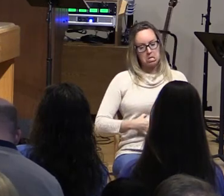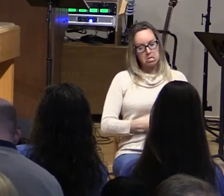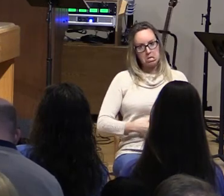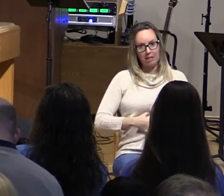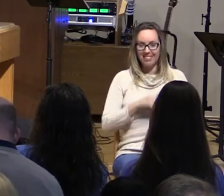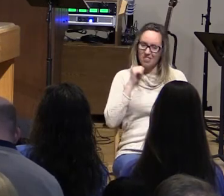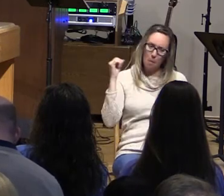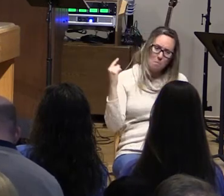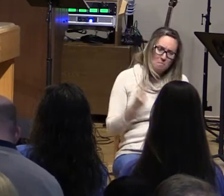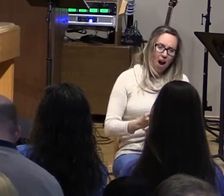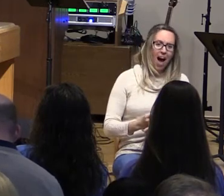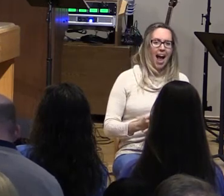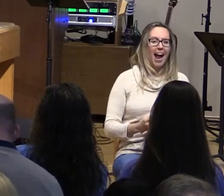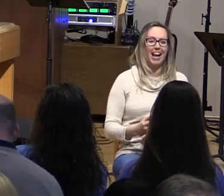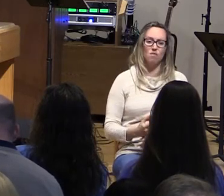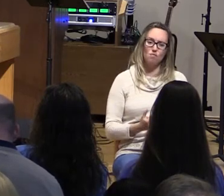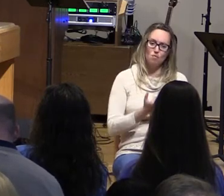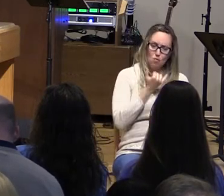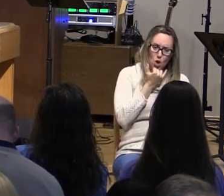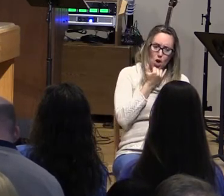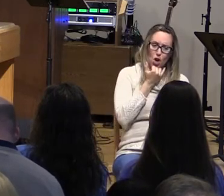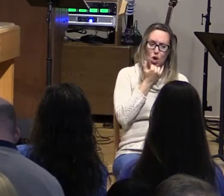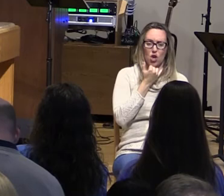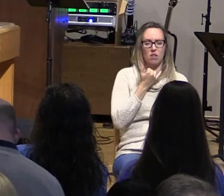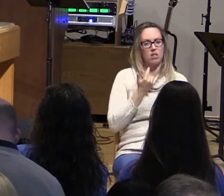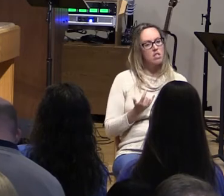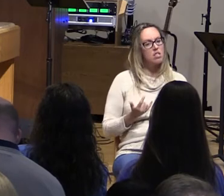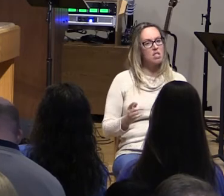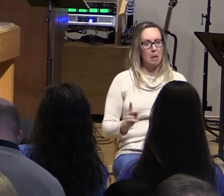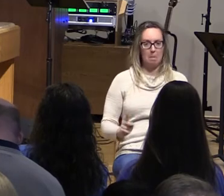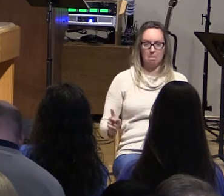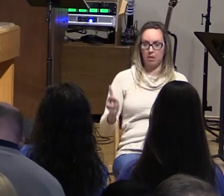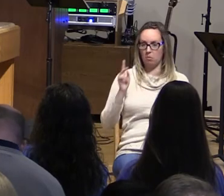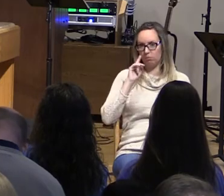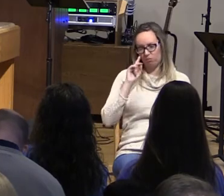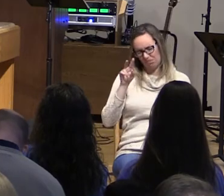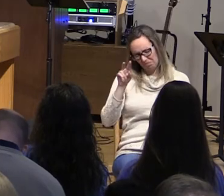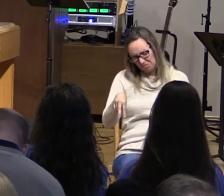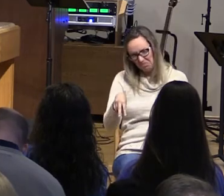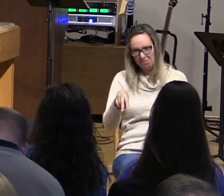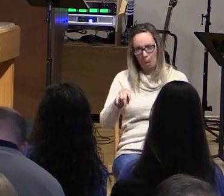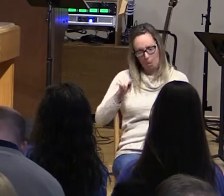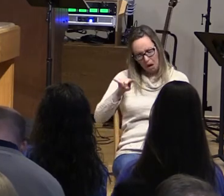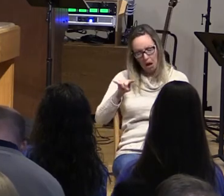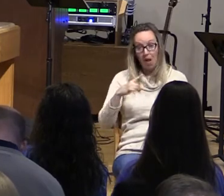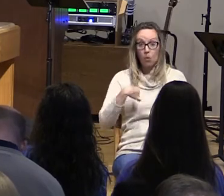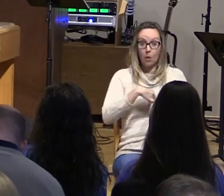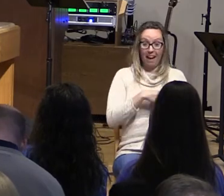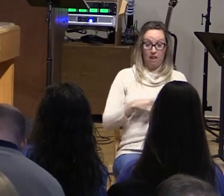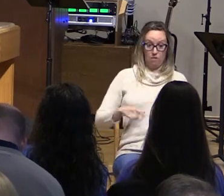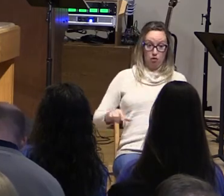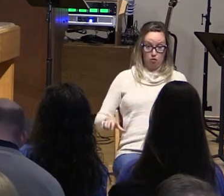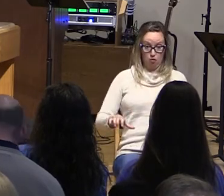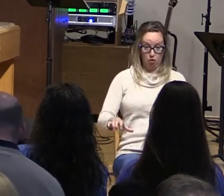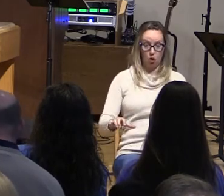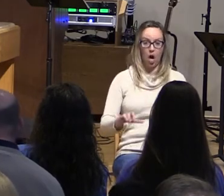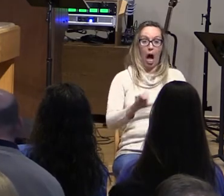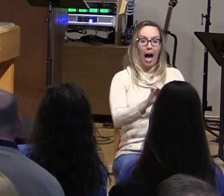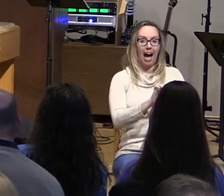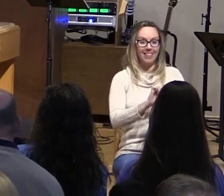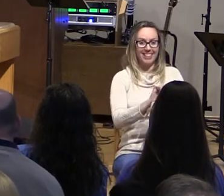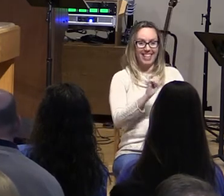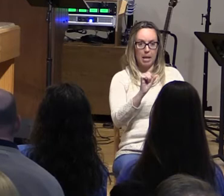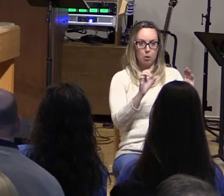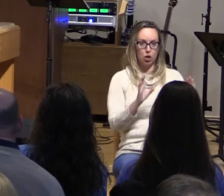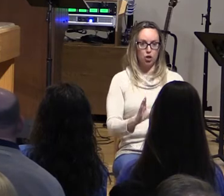isn't right. This is not right the way that they are being treated. We have to do something. The laborers